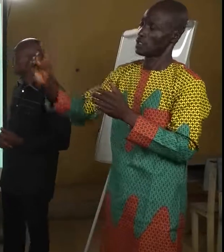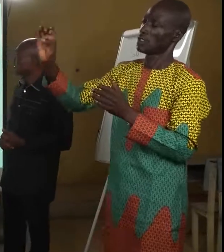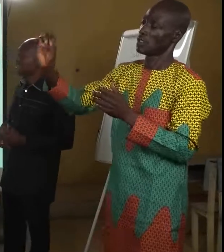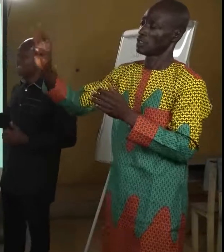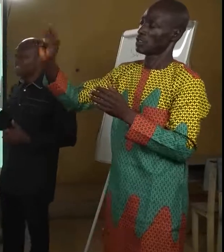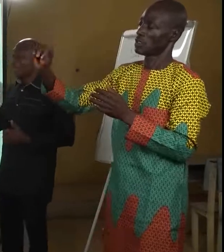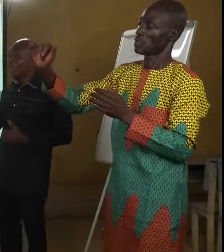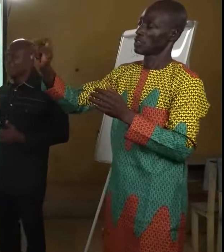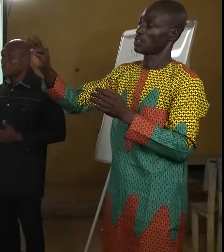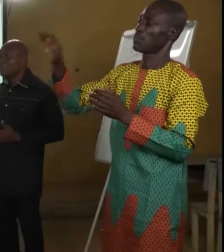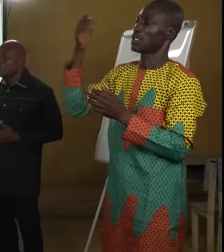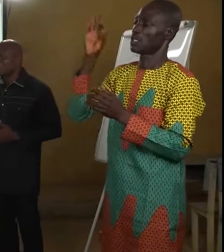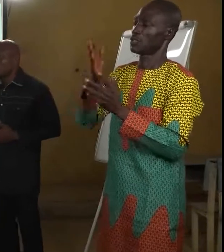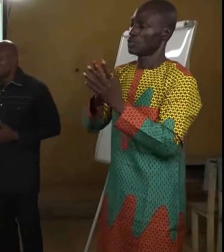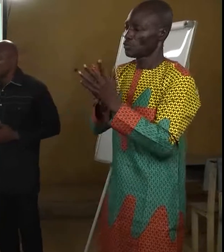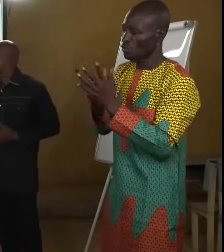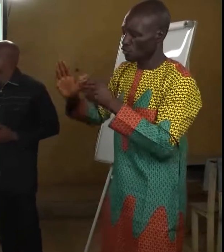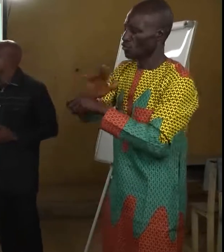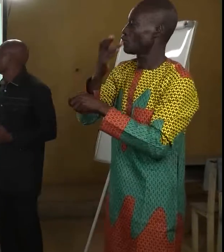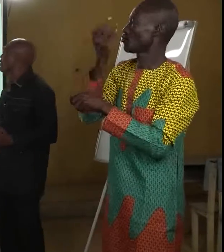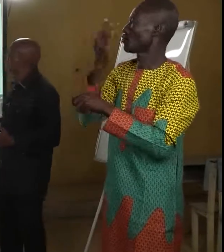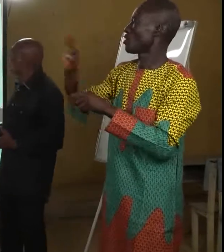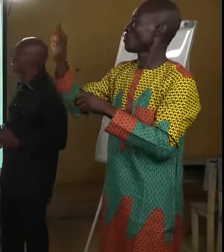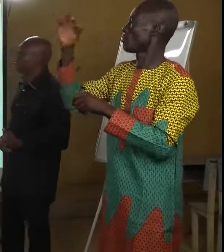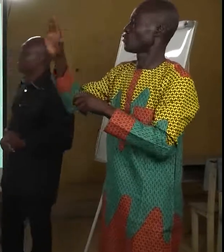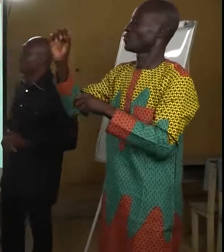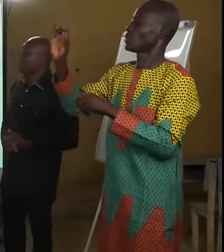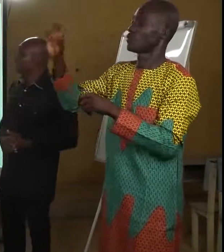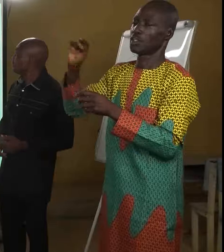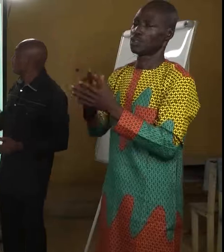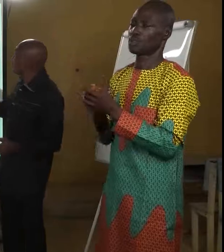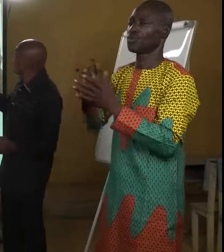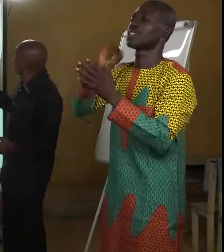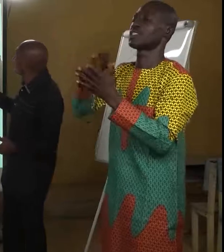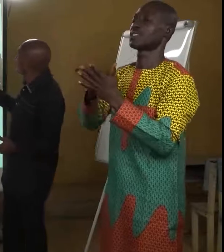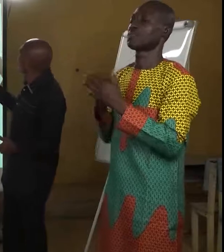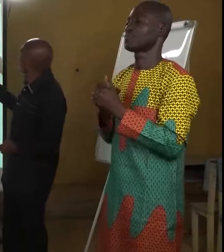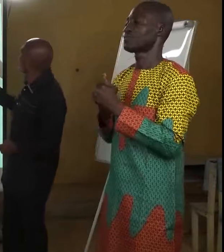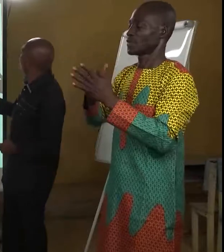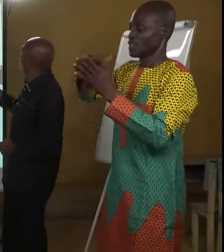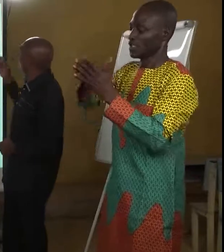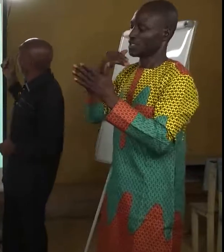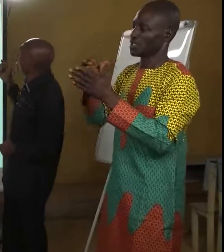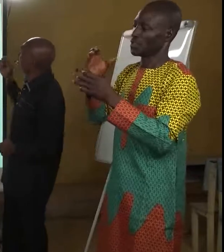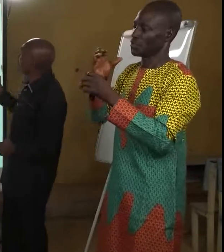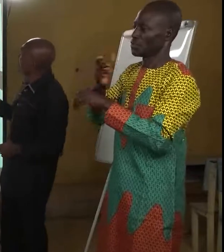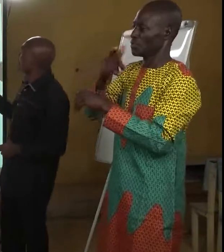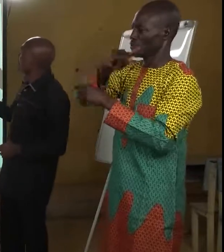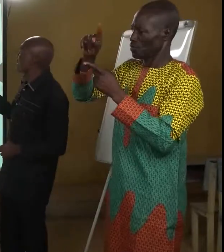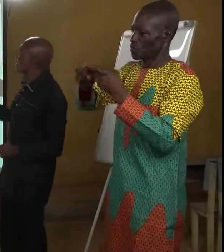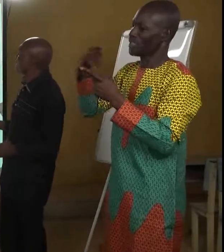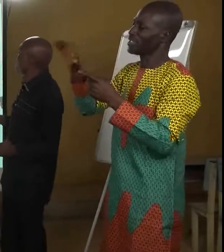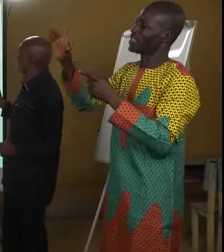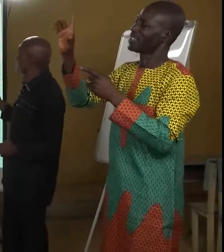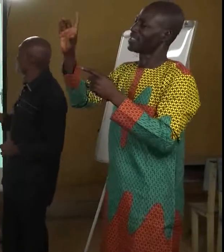inflation. Demand pull inflation. What is demand pull inflation? This is caused when demand for